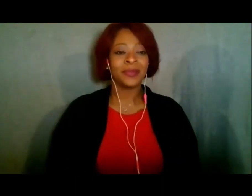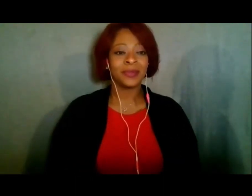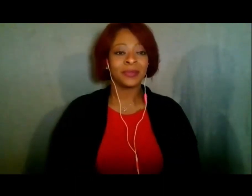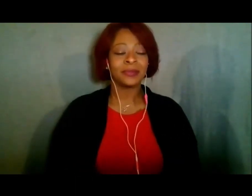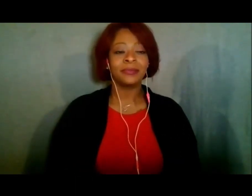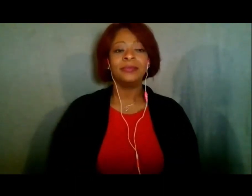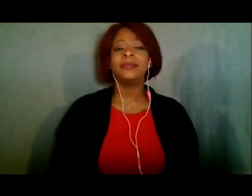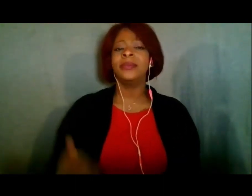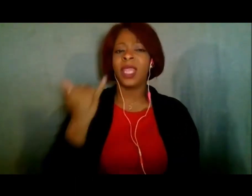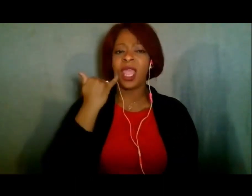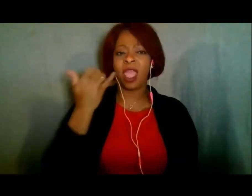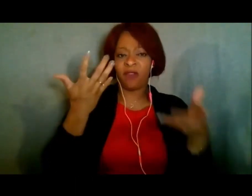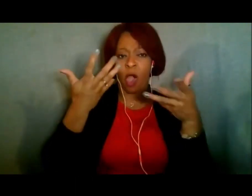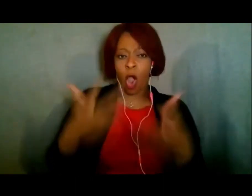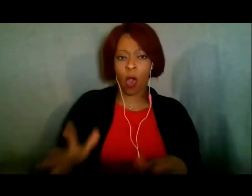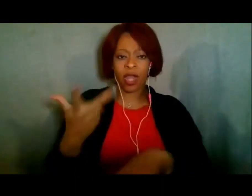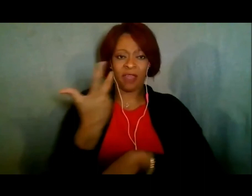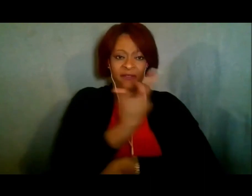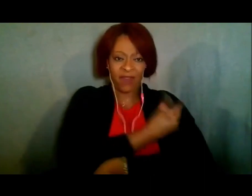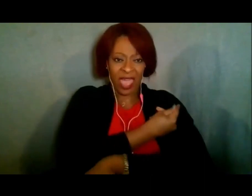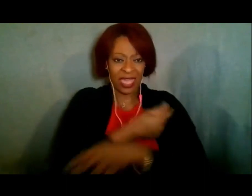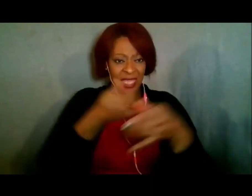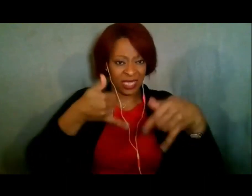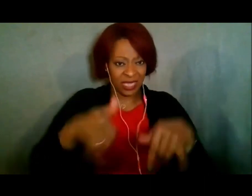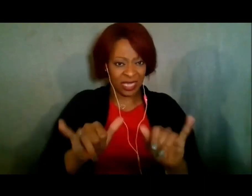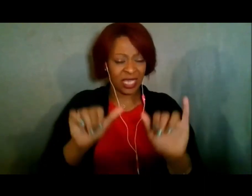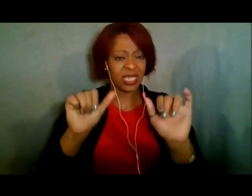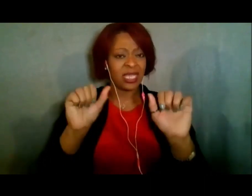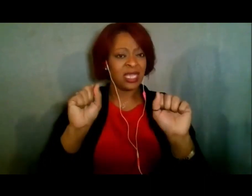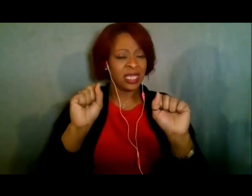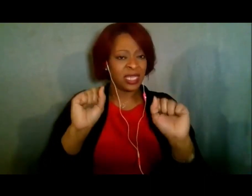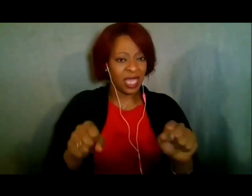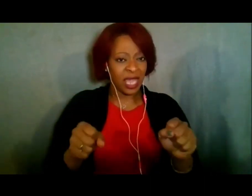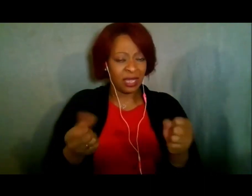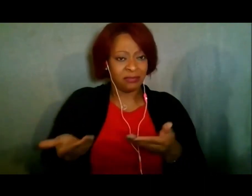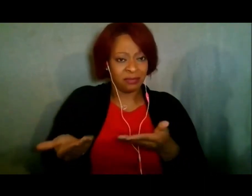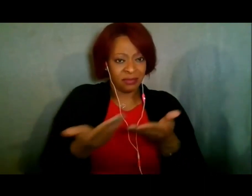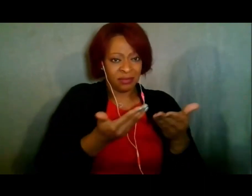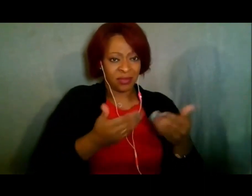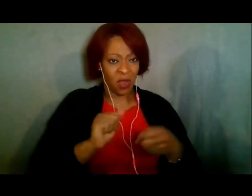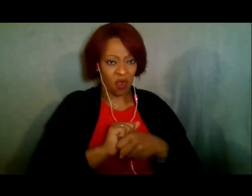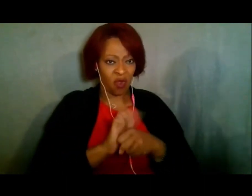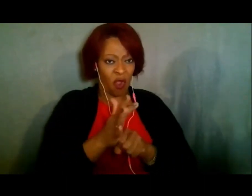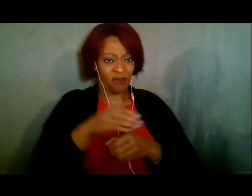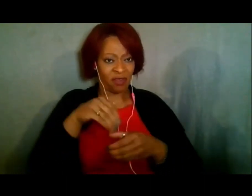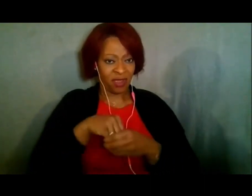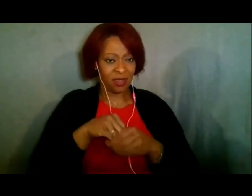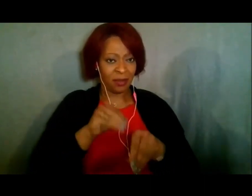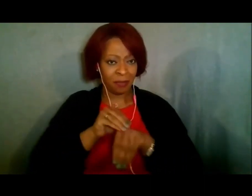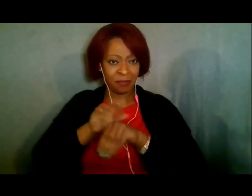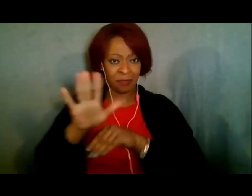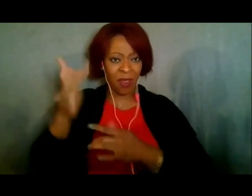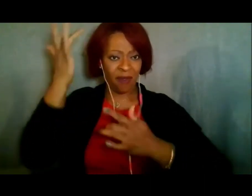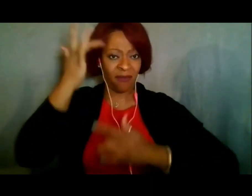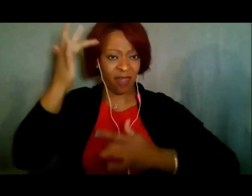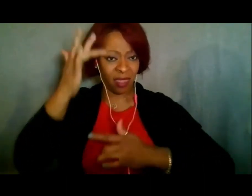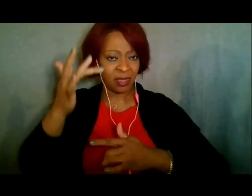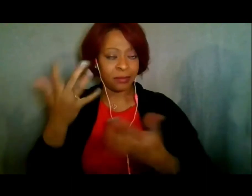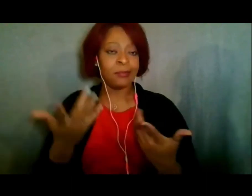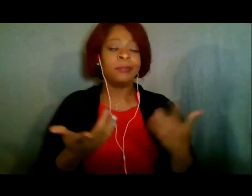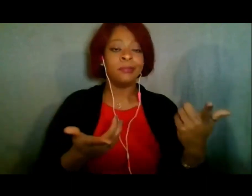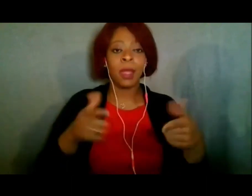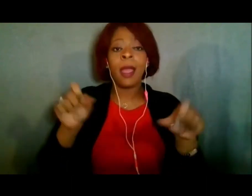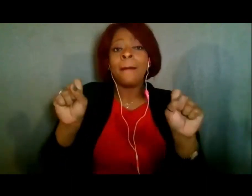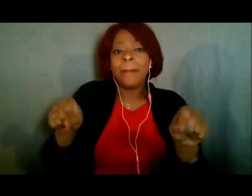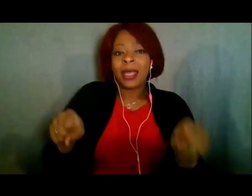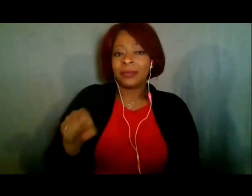have already been vaccinated, can you still be a carrier of COVID-19 and infect someone else? Possibly,